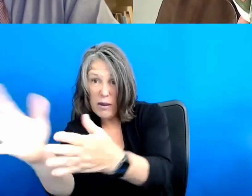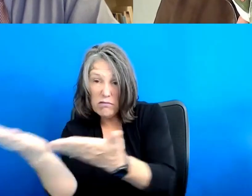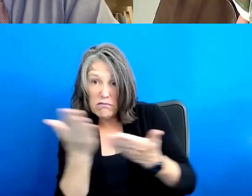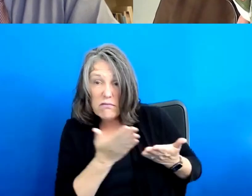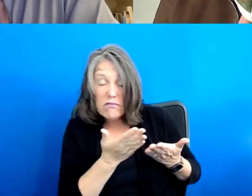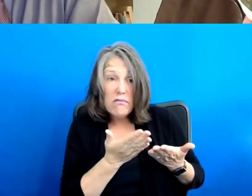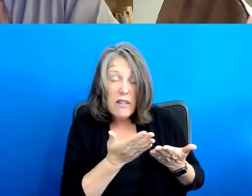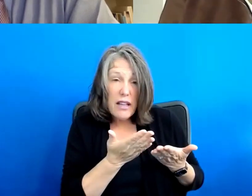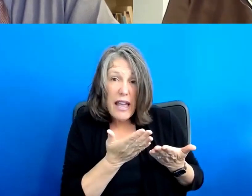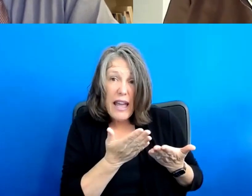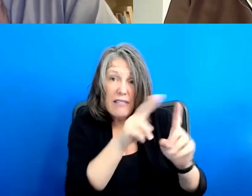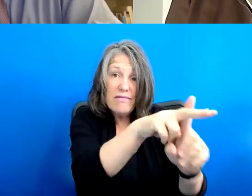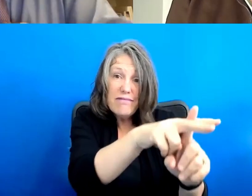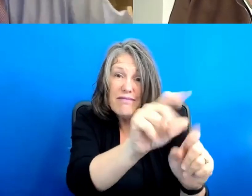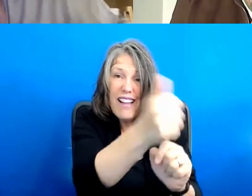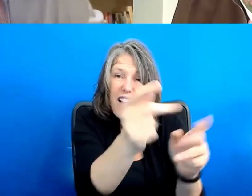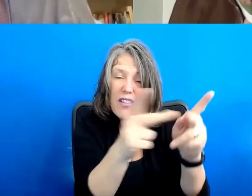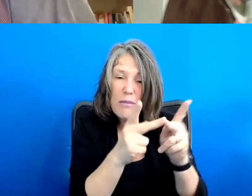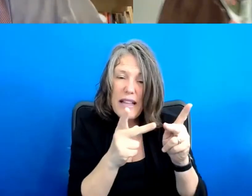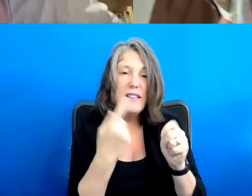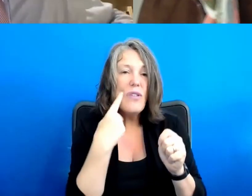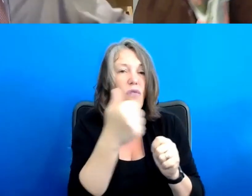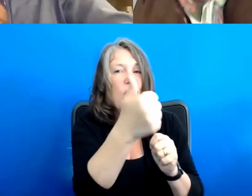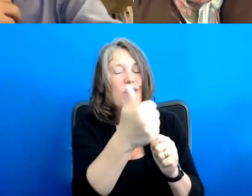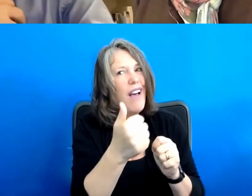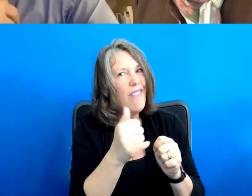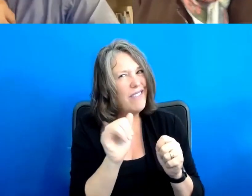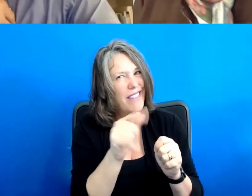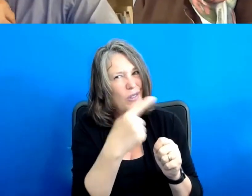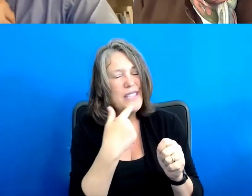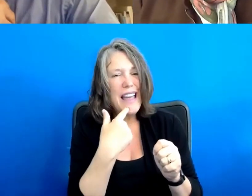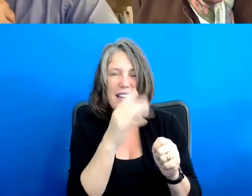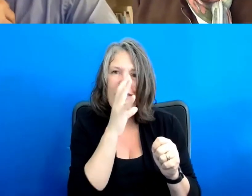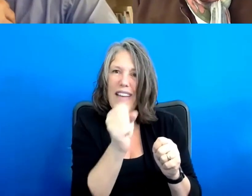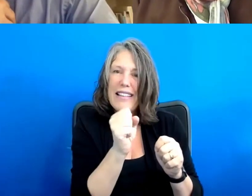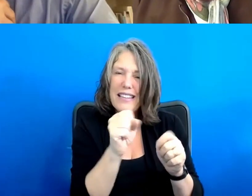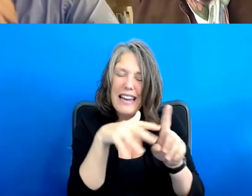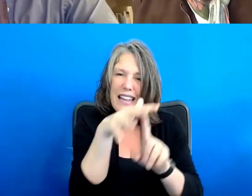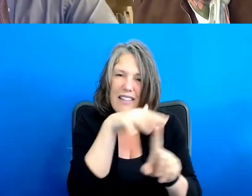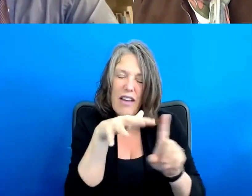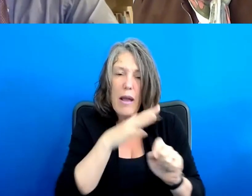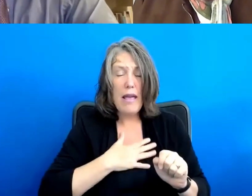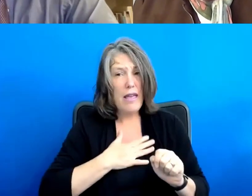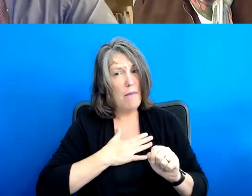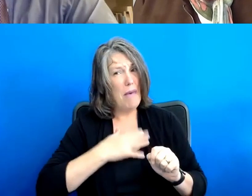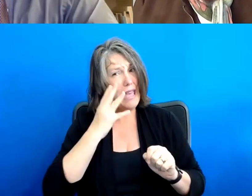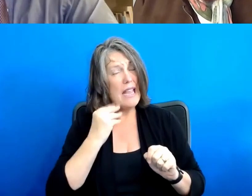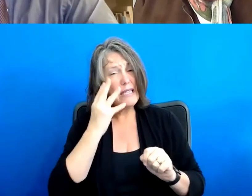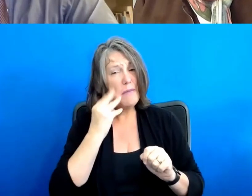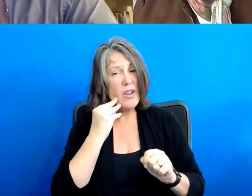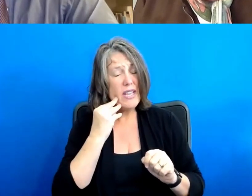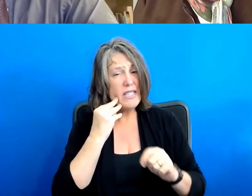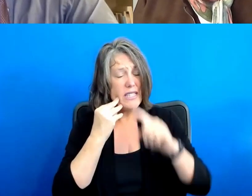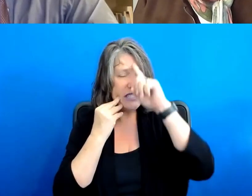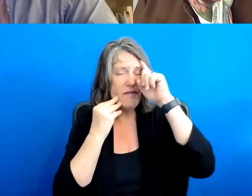You know yourself, it's an endlessly fascinating environment. My own experience is that no matter how